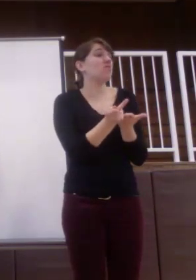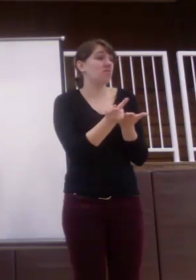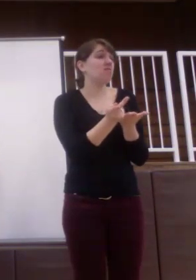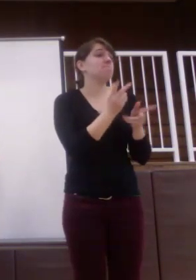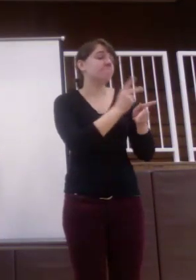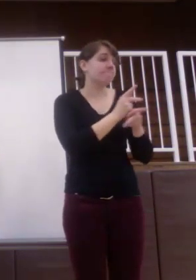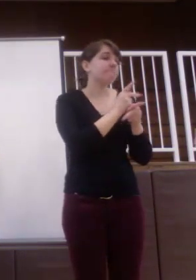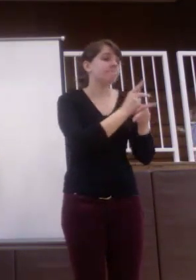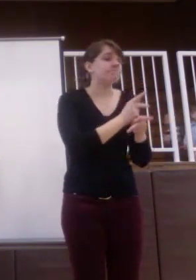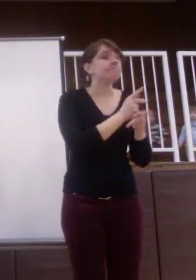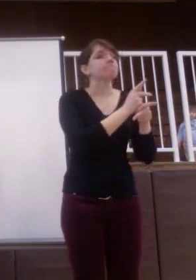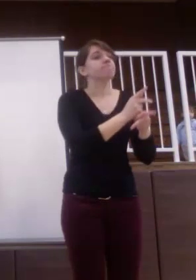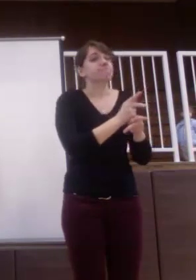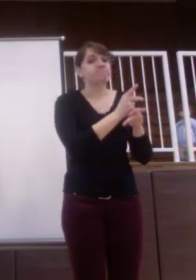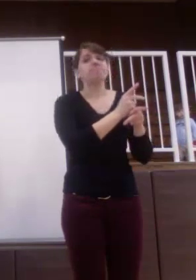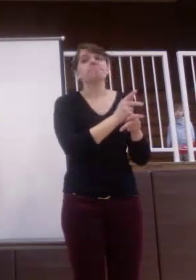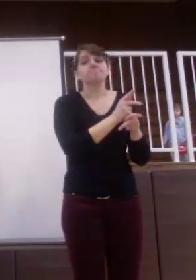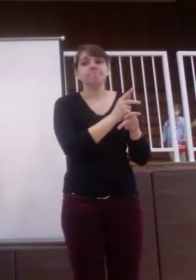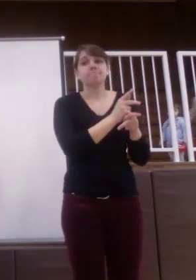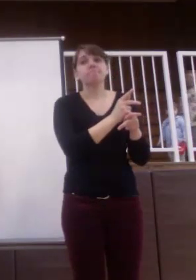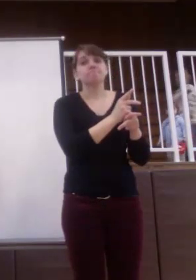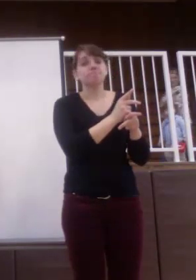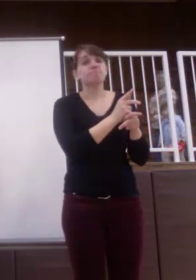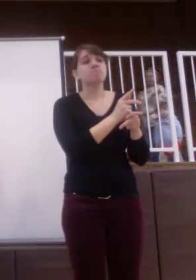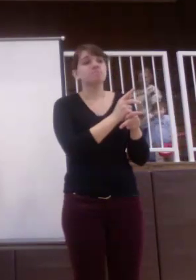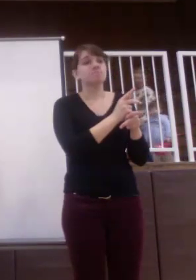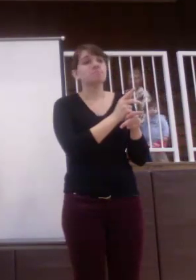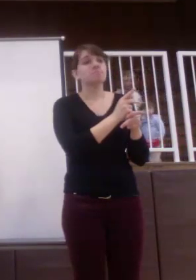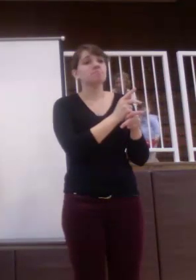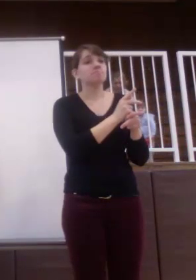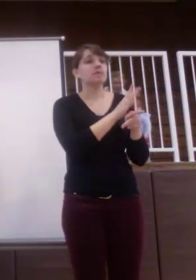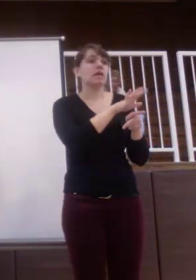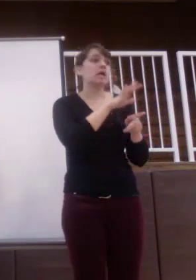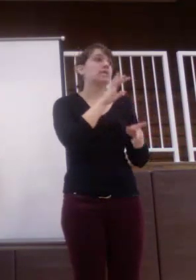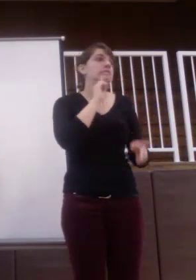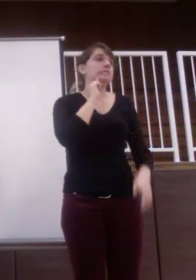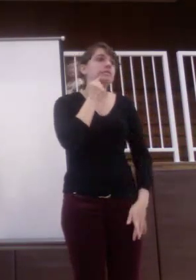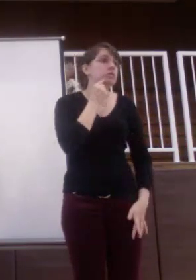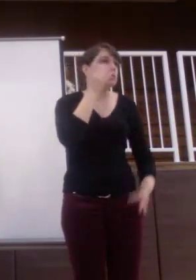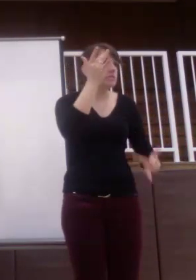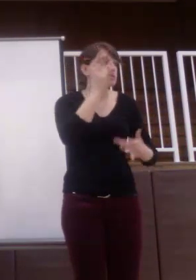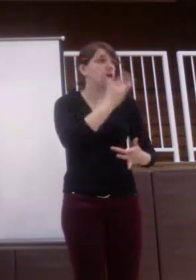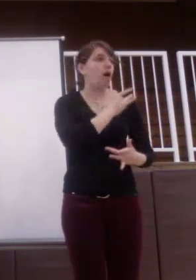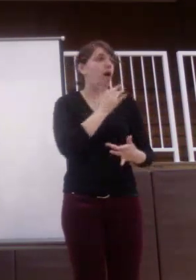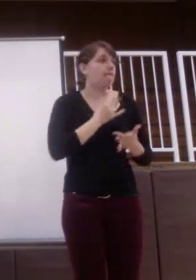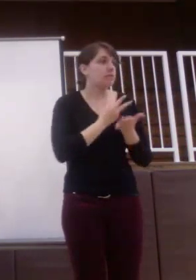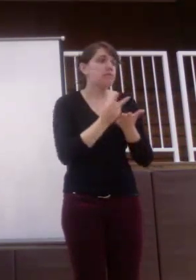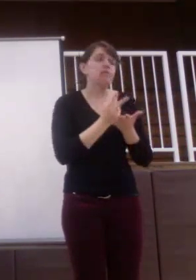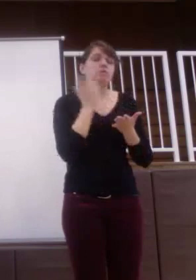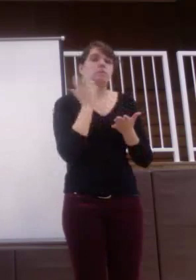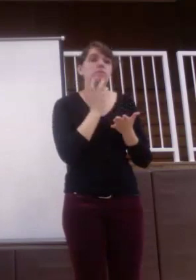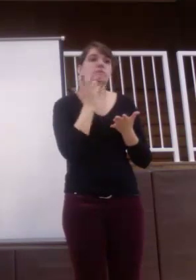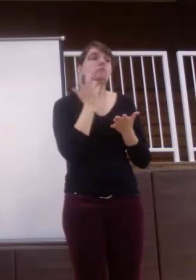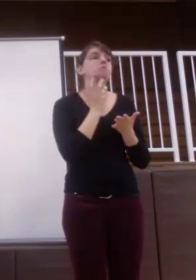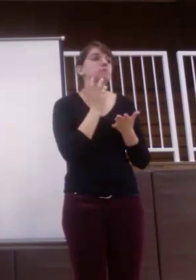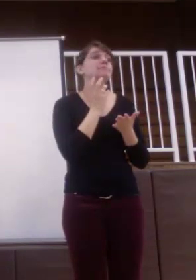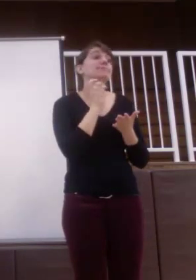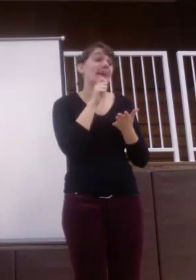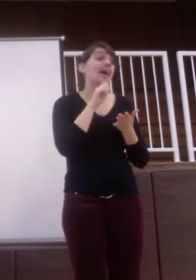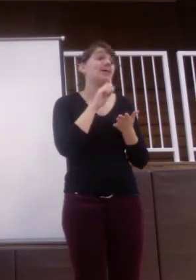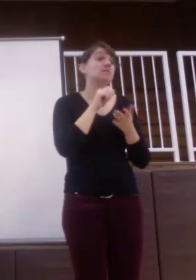which in many ways is a serious illness which could be